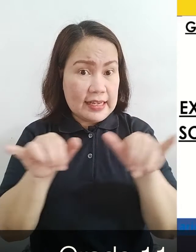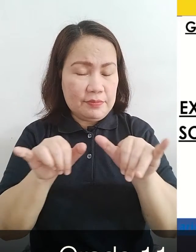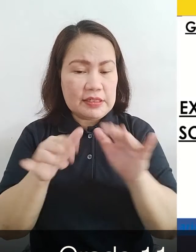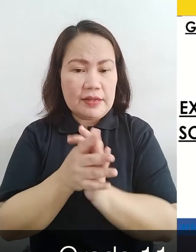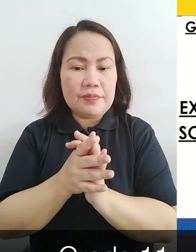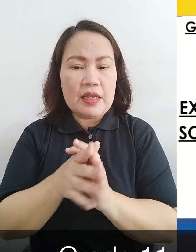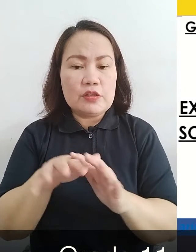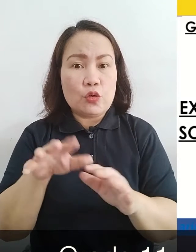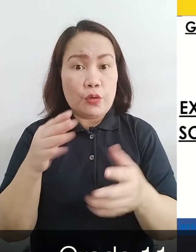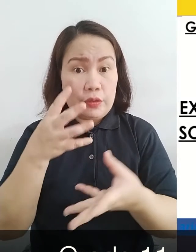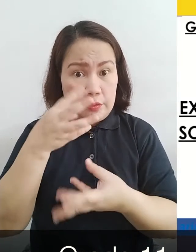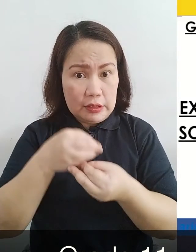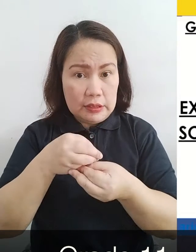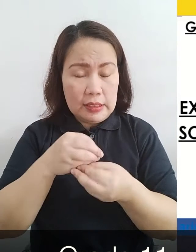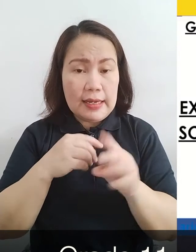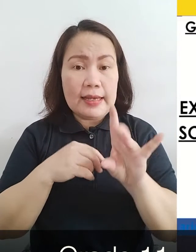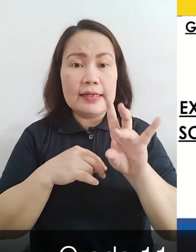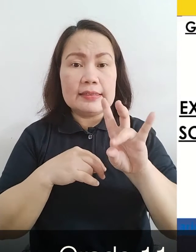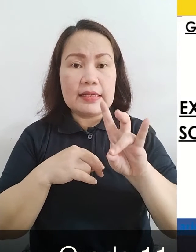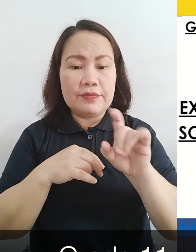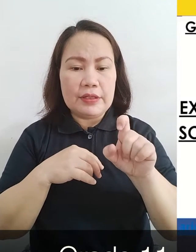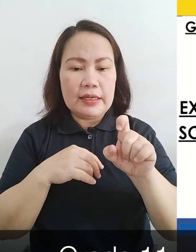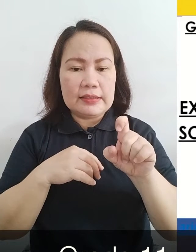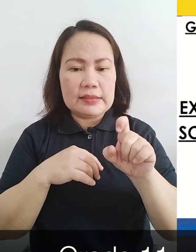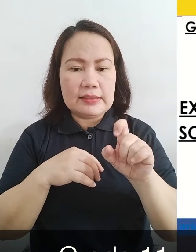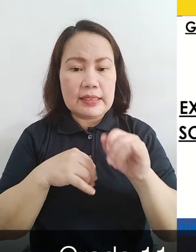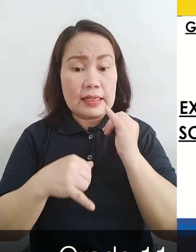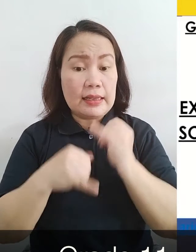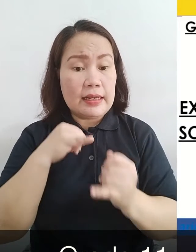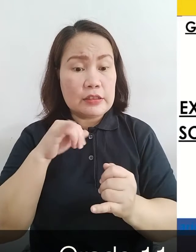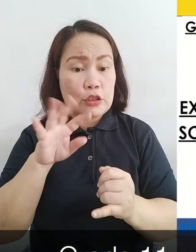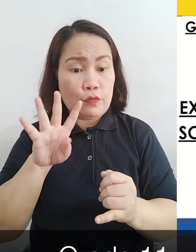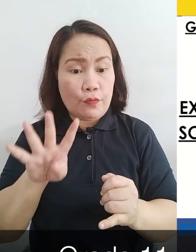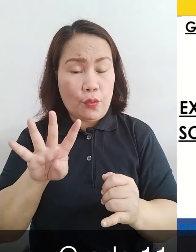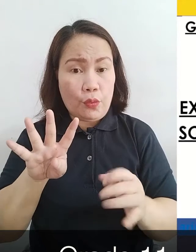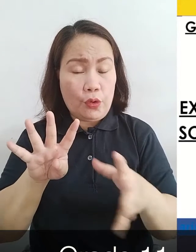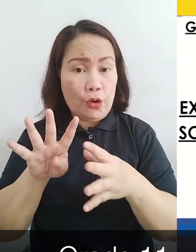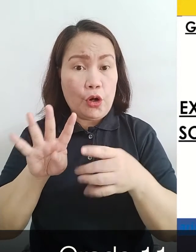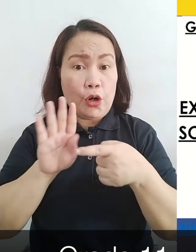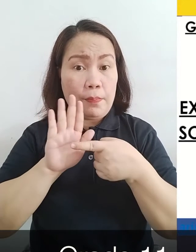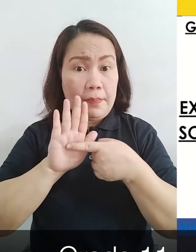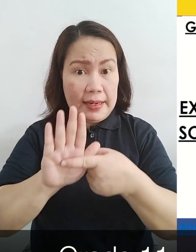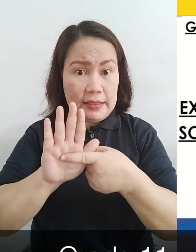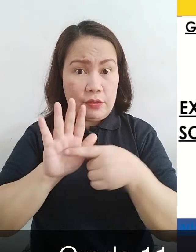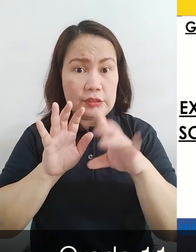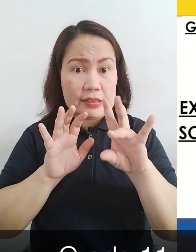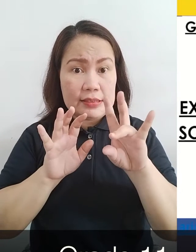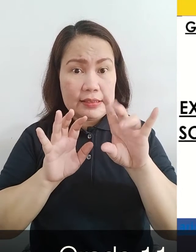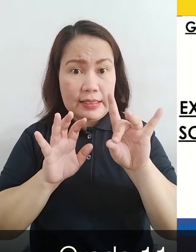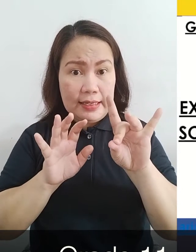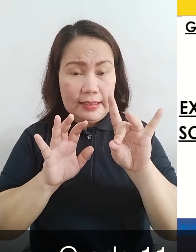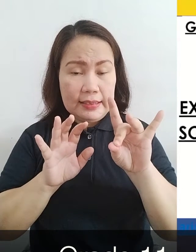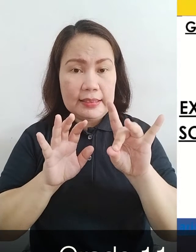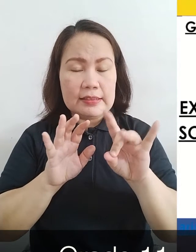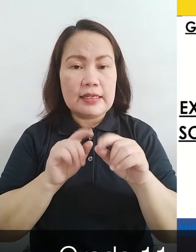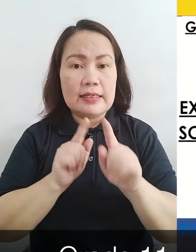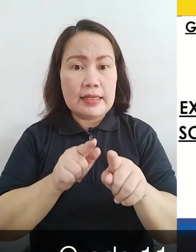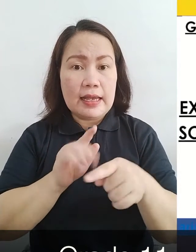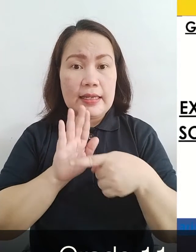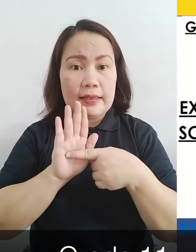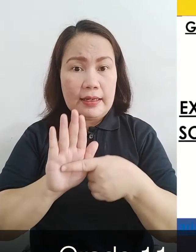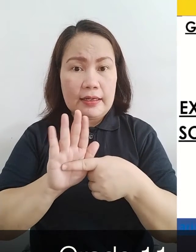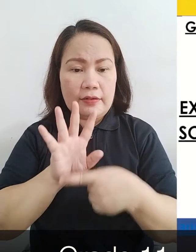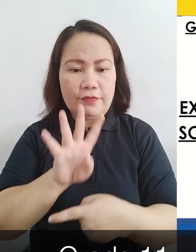5x plus 2x, that is 7x. And last, 4 minus 8